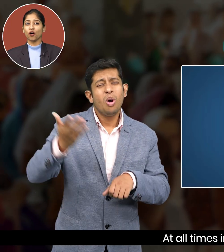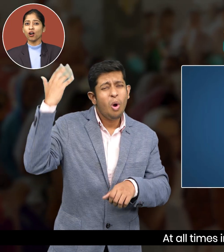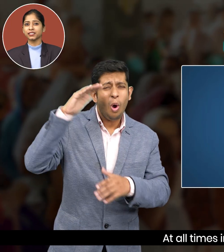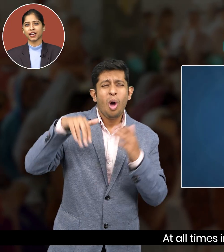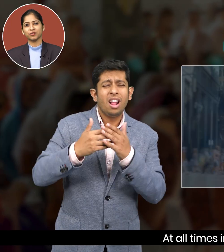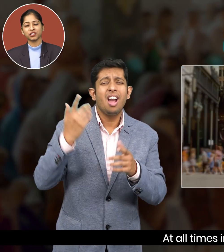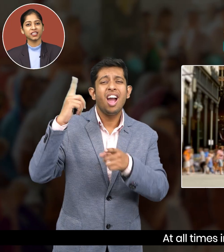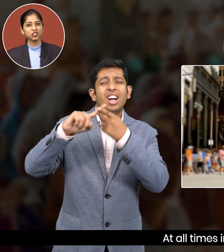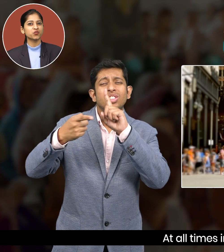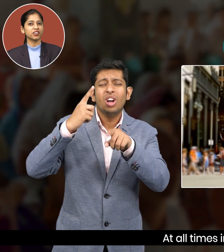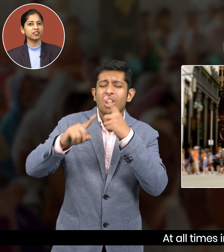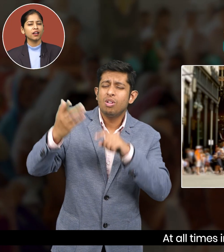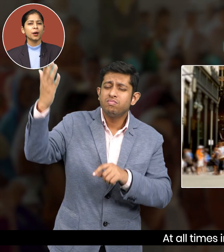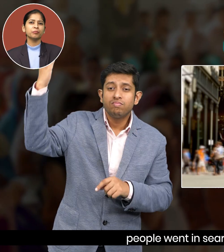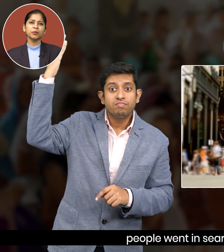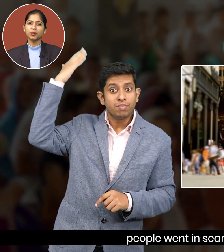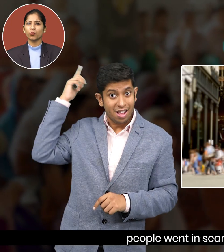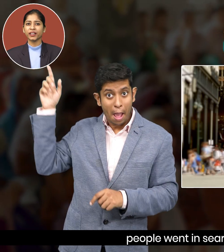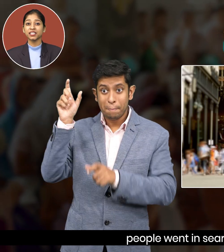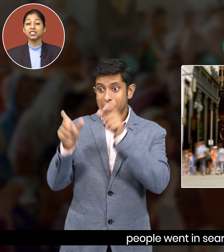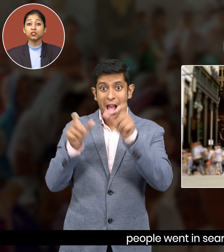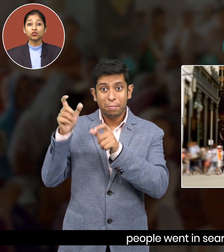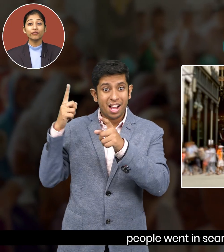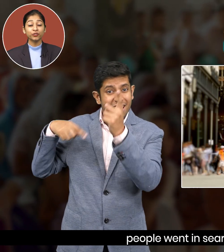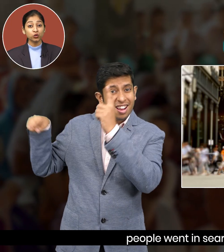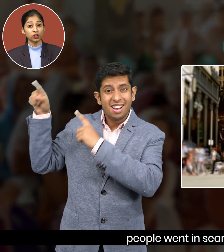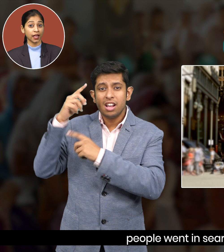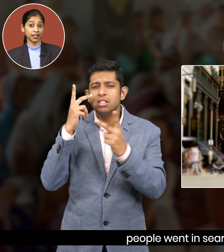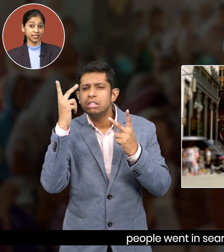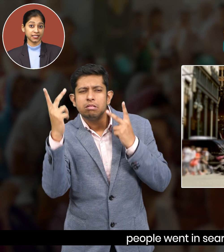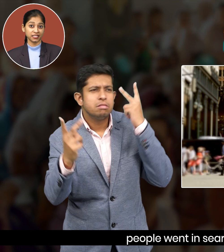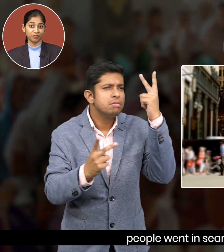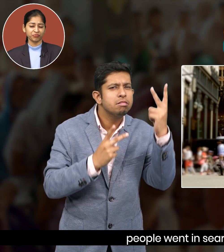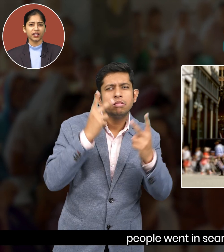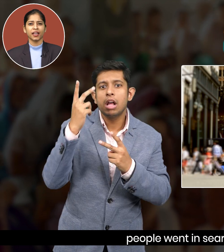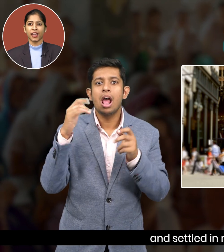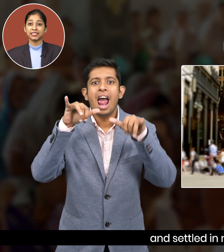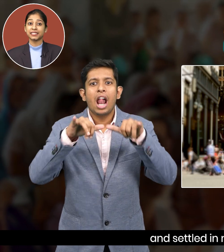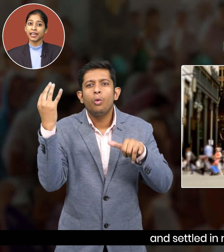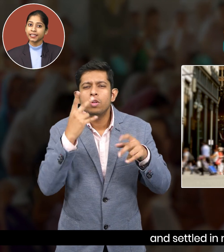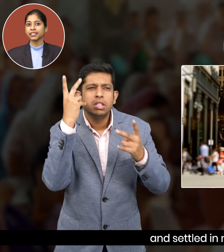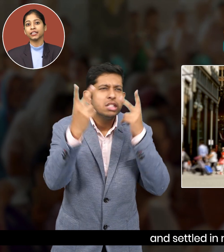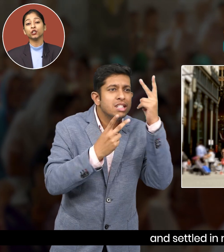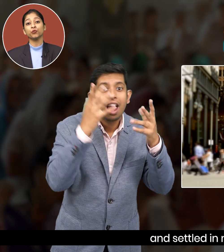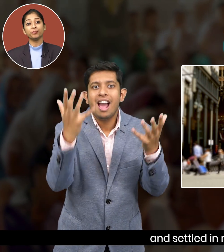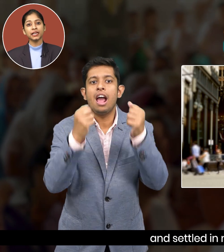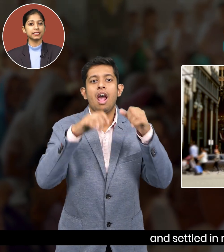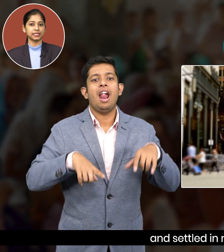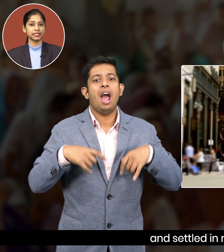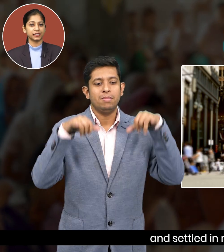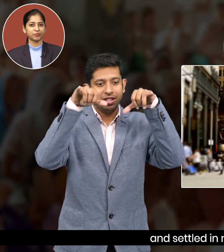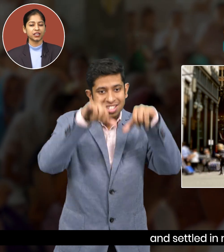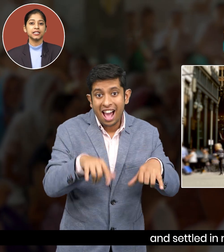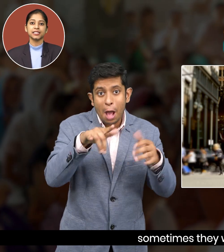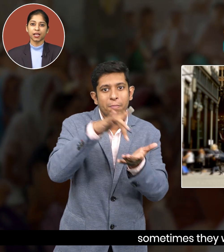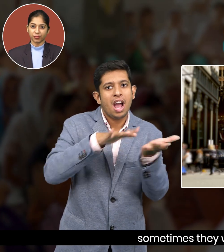At all times in history, people went in search of new lands and settled in new